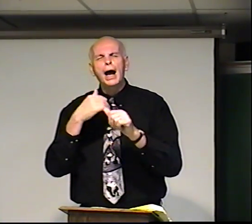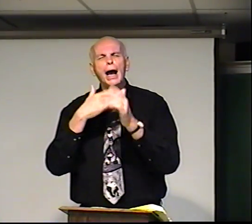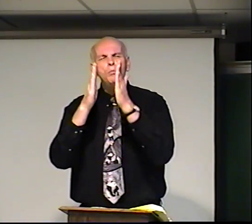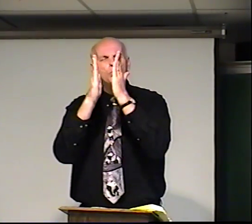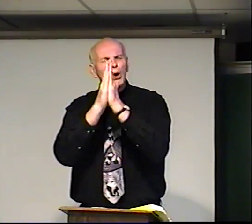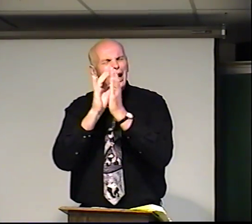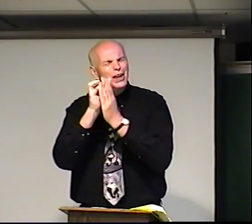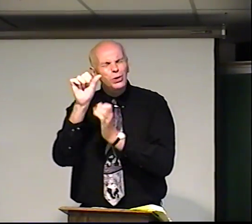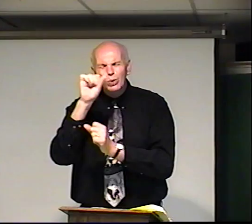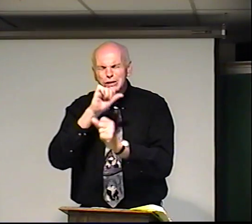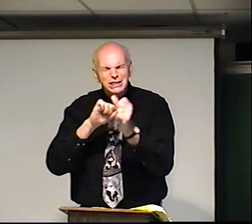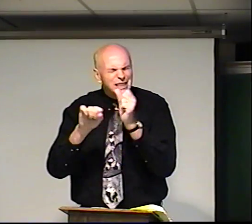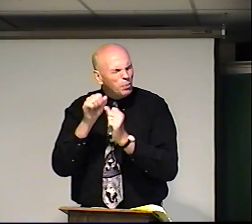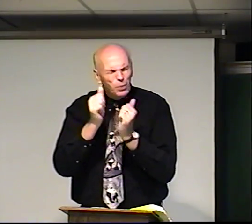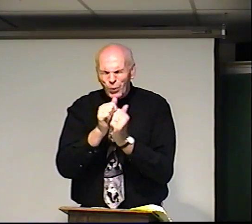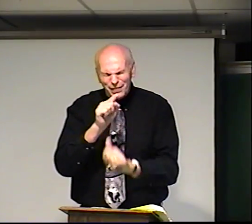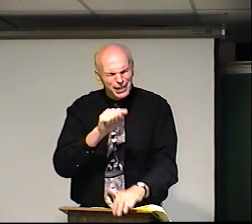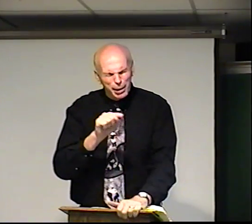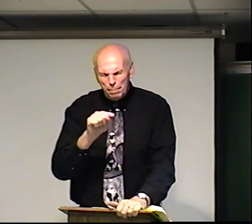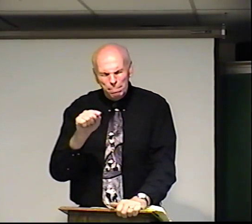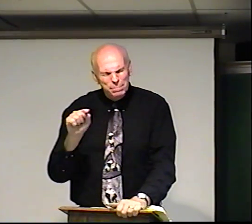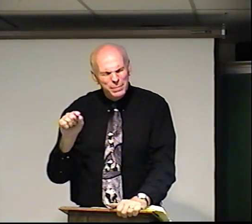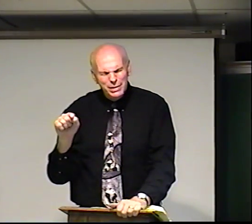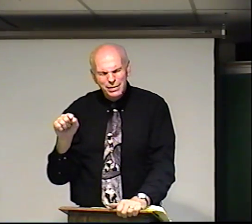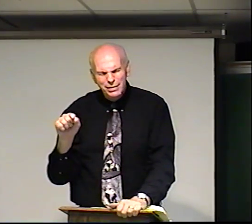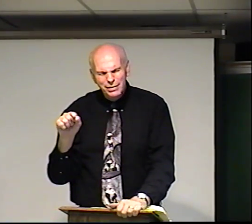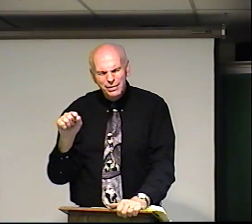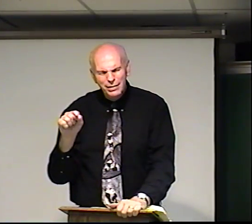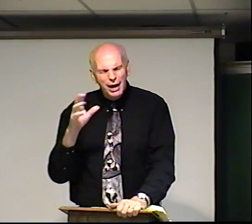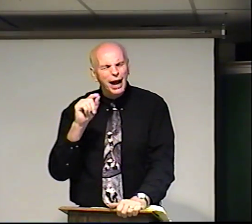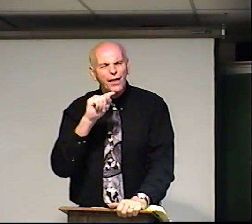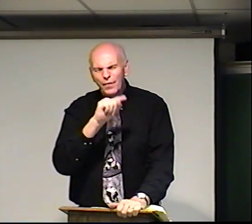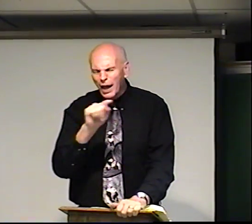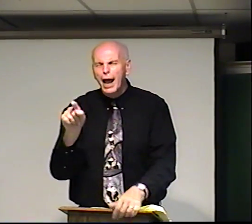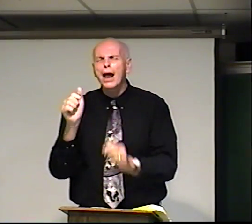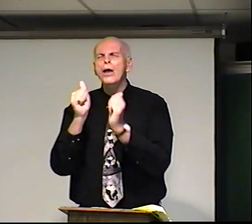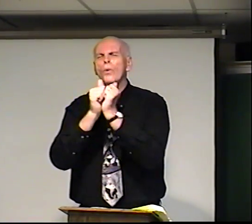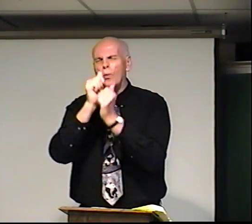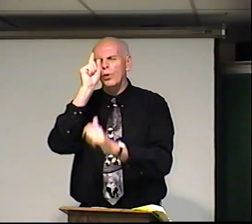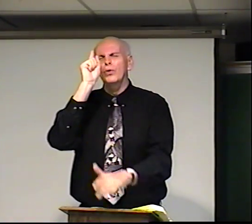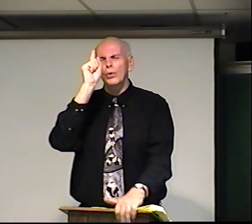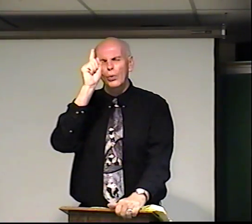I pray that you will step with them and they with you.